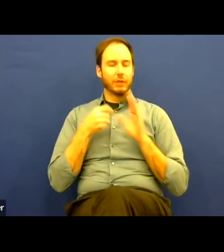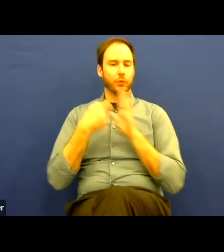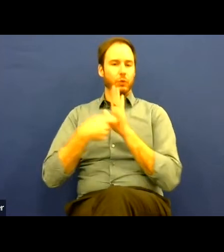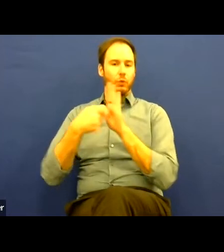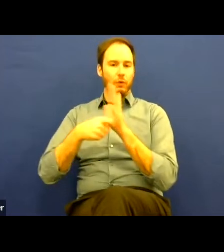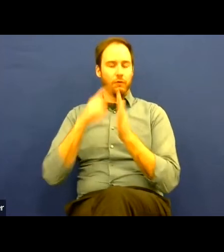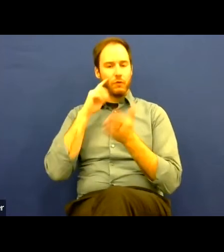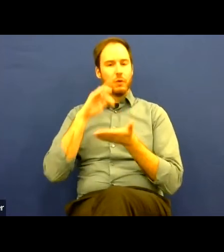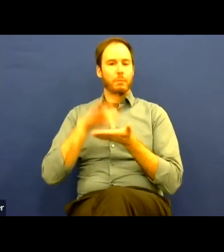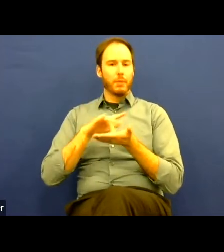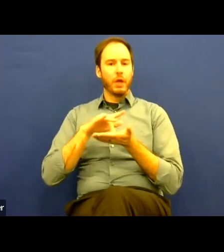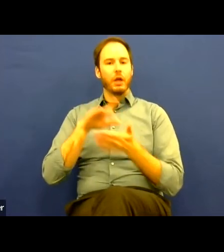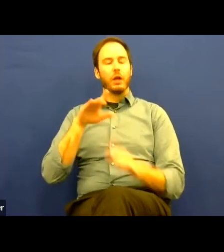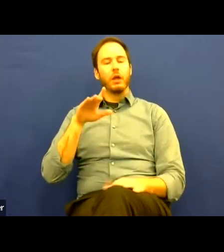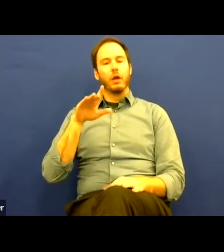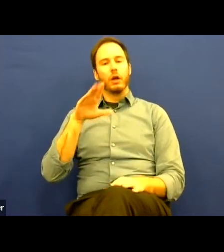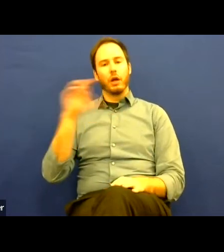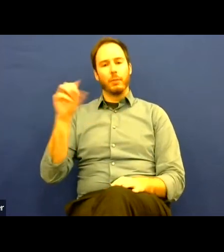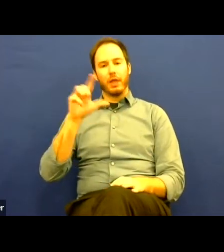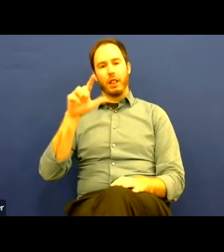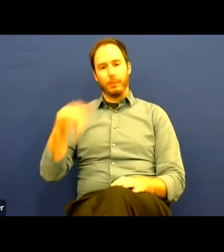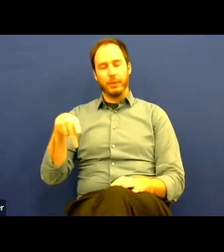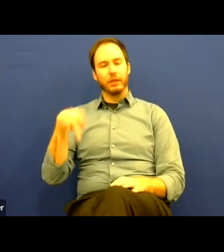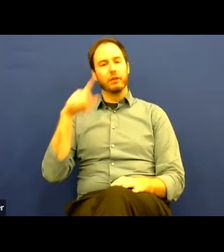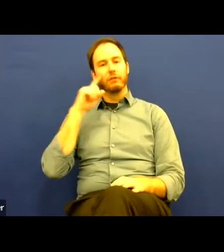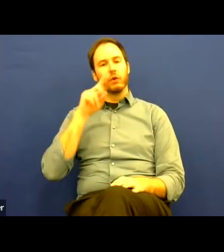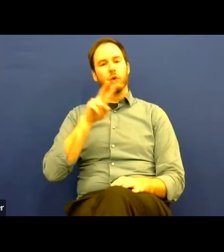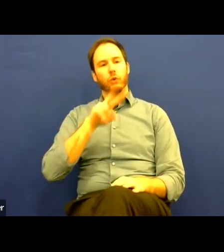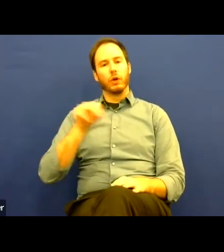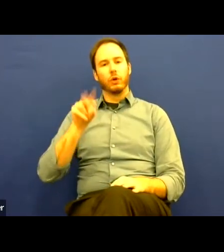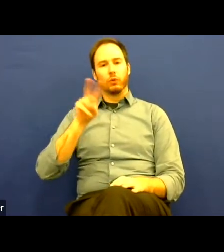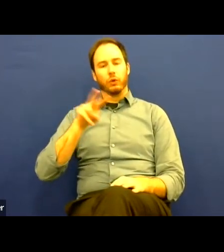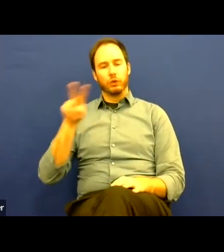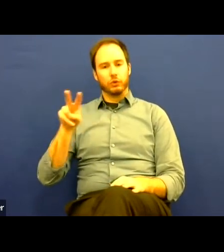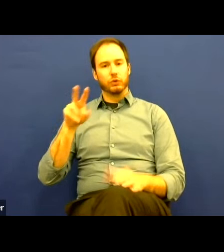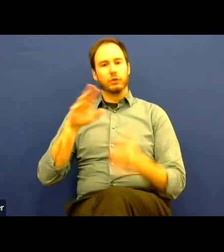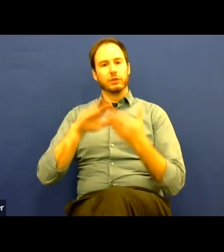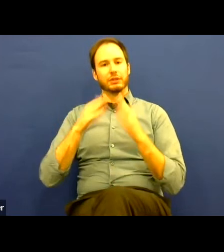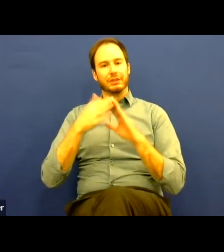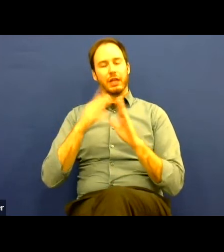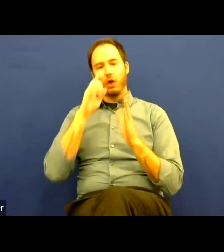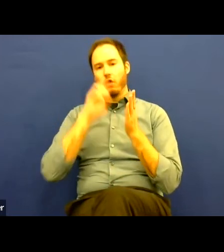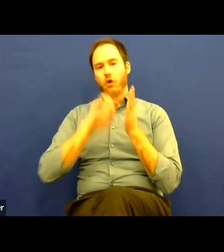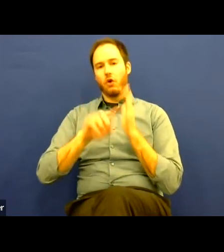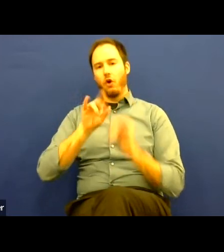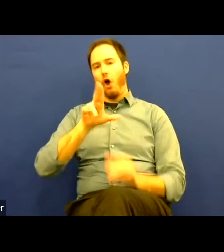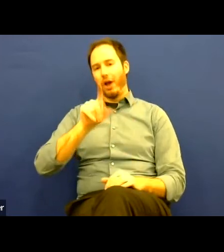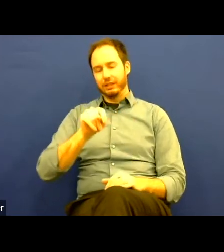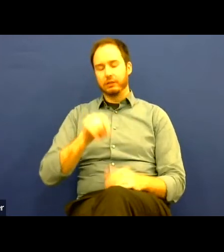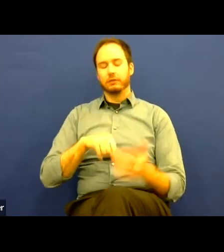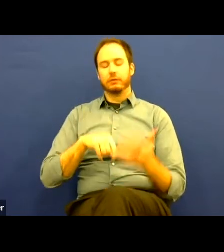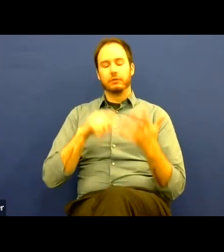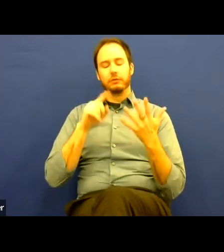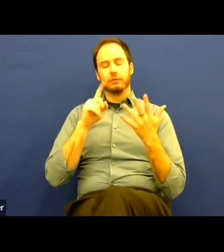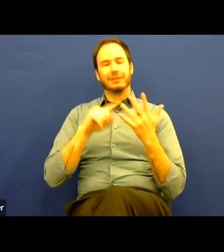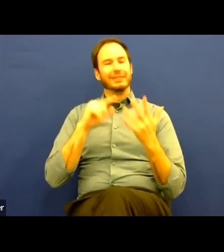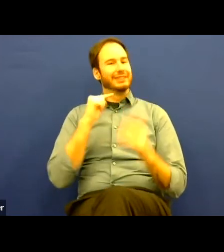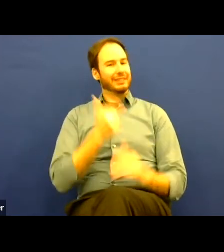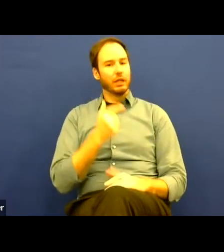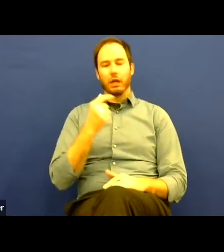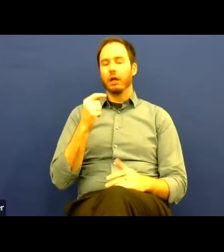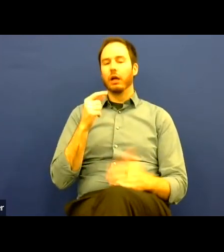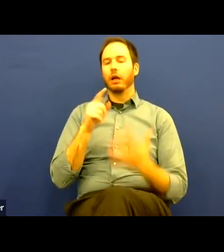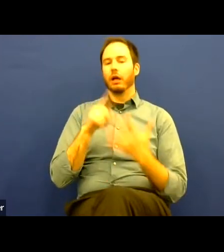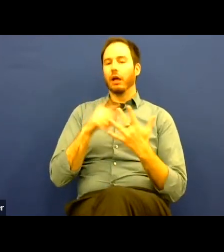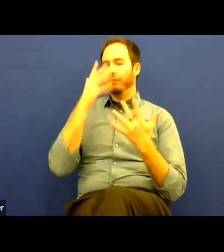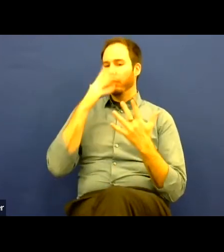Mengel Metzger Bar and Company LLP for the 2022 town audits. Second. Unfortunately, their